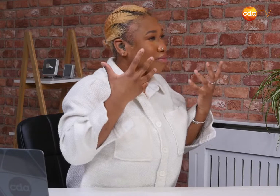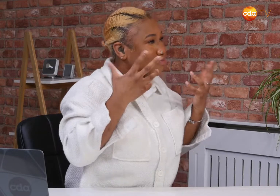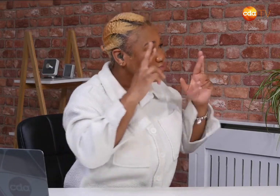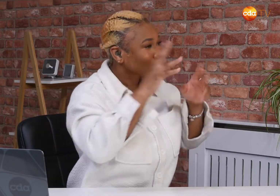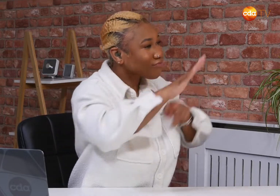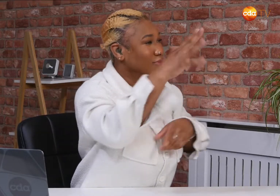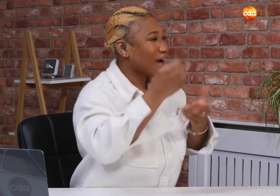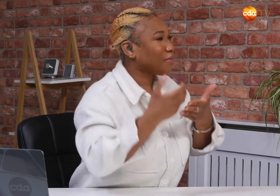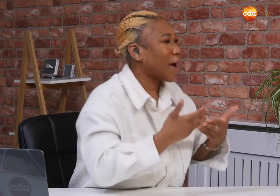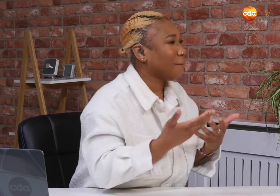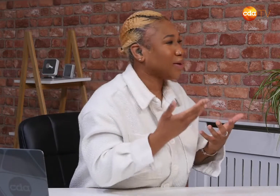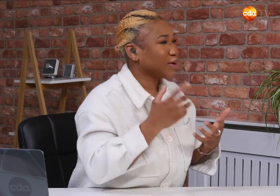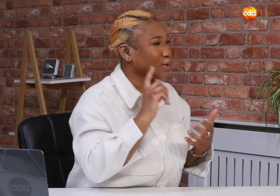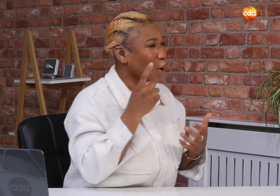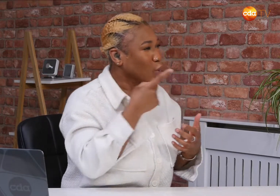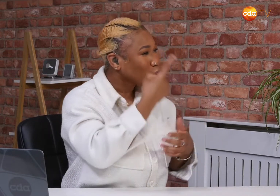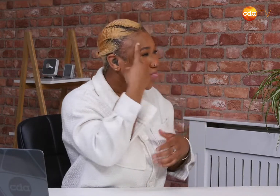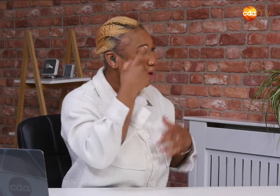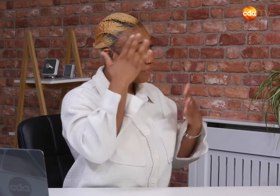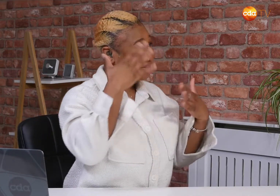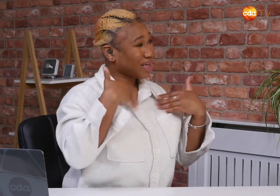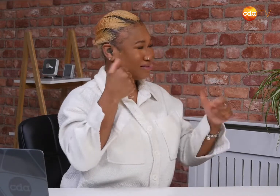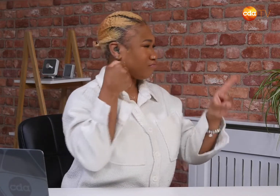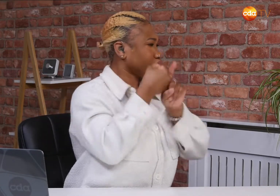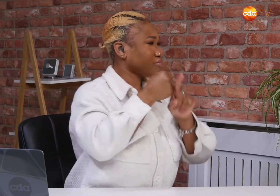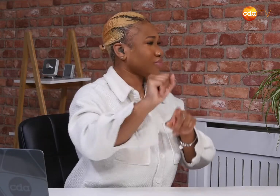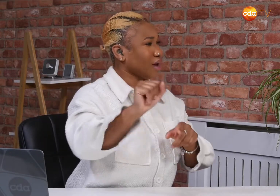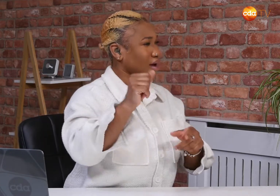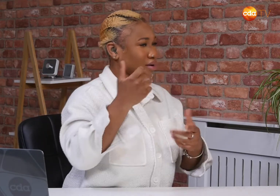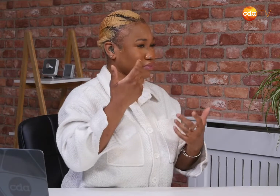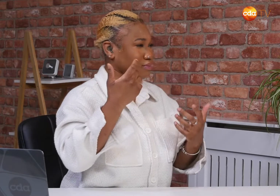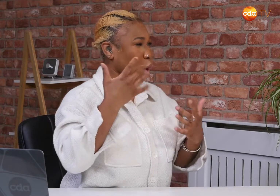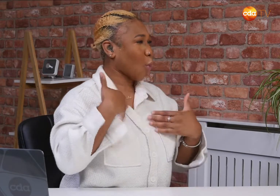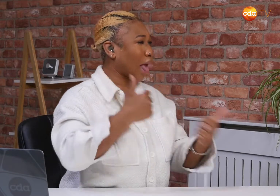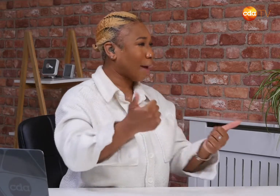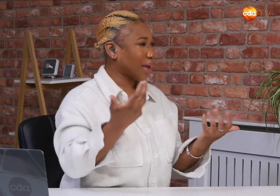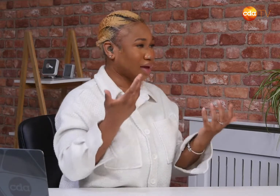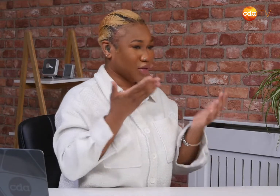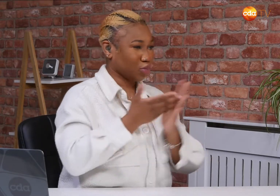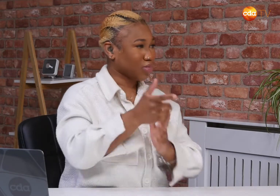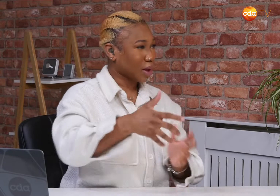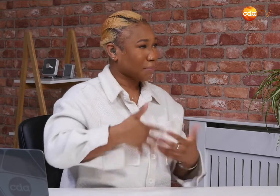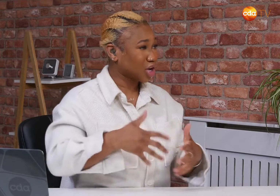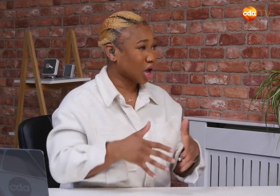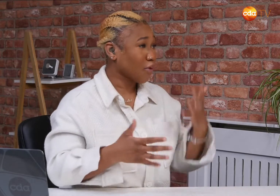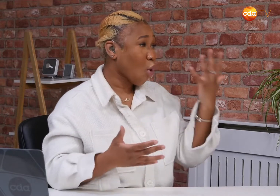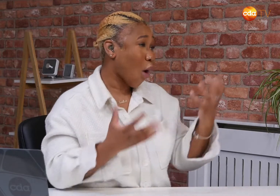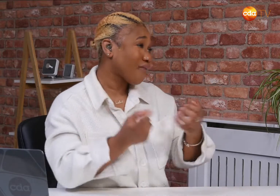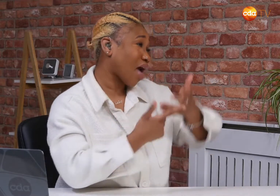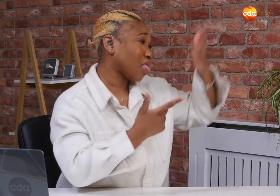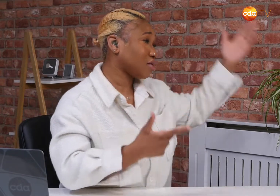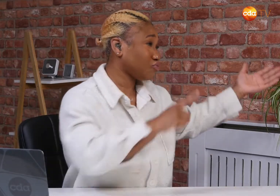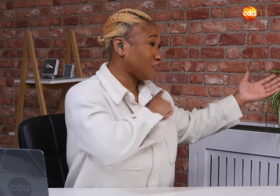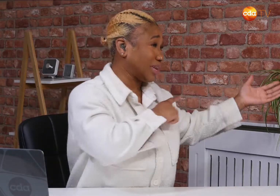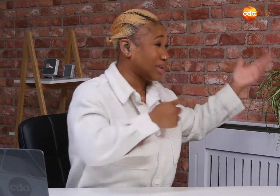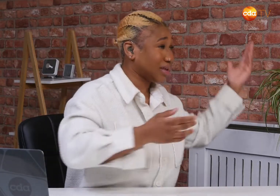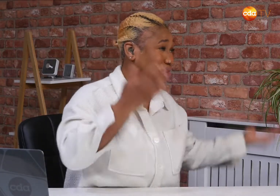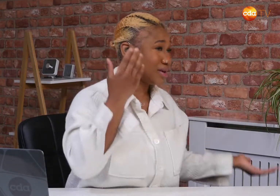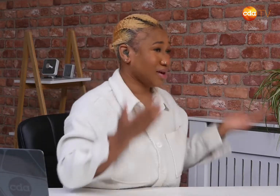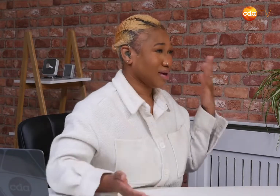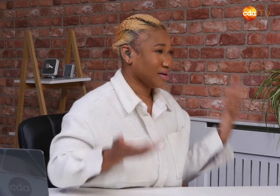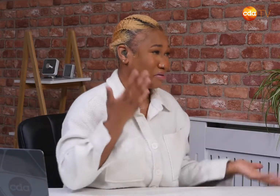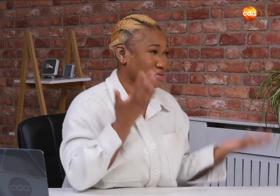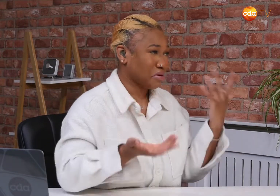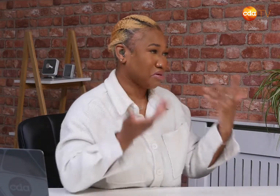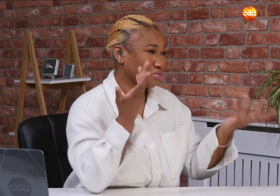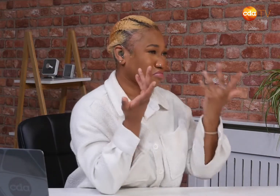affect their mental health because they've kind of got hope for the future. They've obviously kind of planned that they're going to have a baby, and it can be a massive impact to then lose the